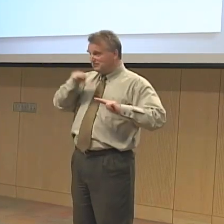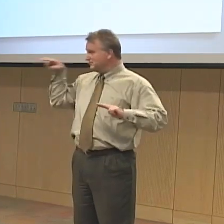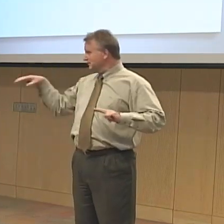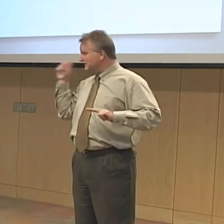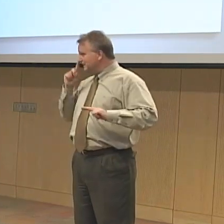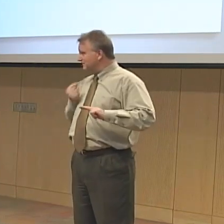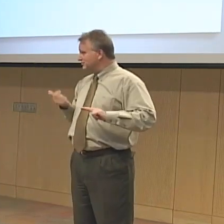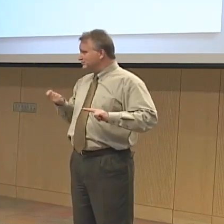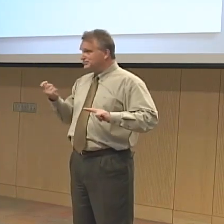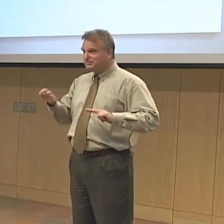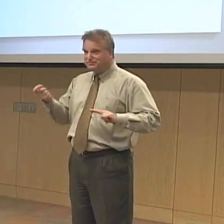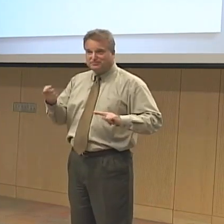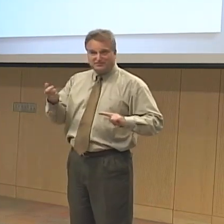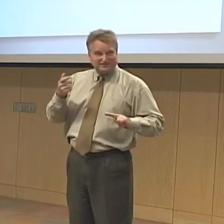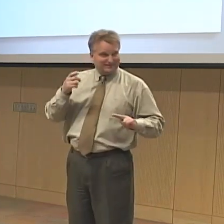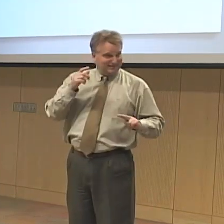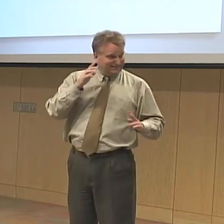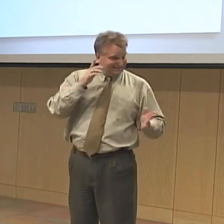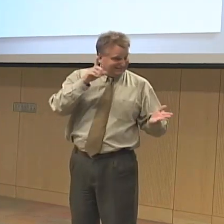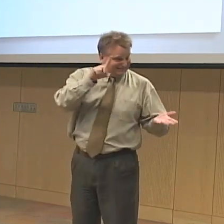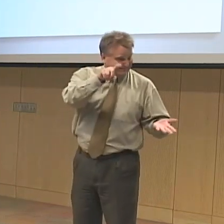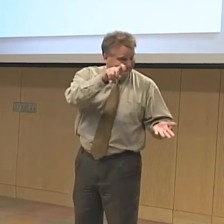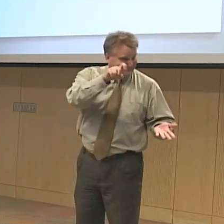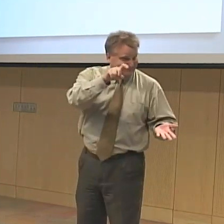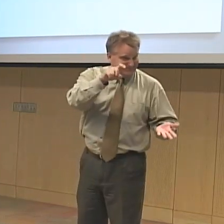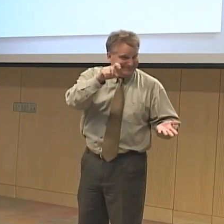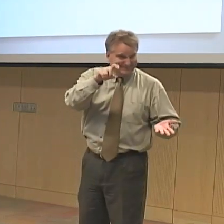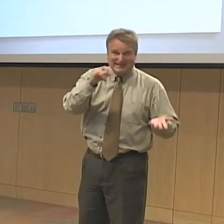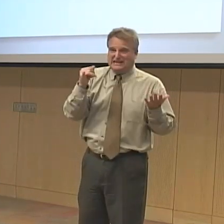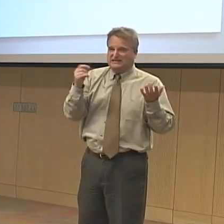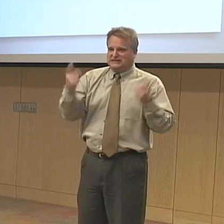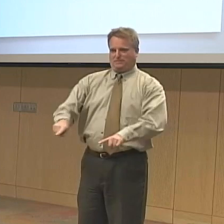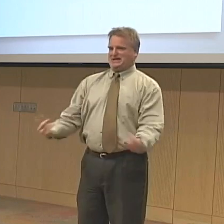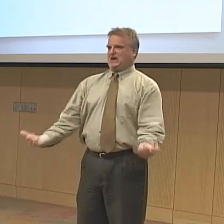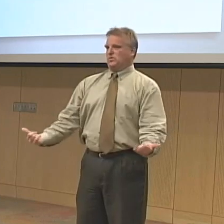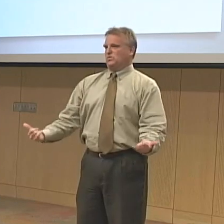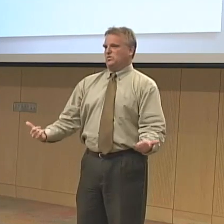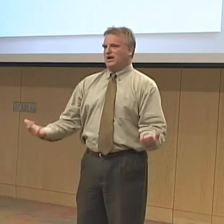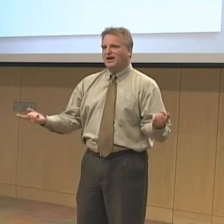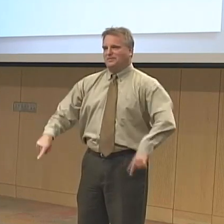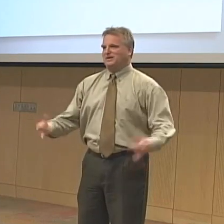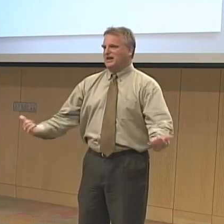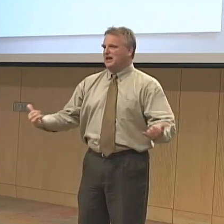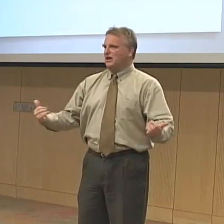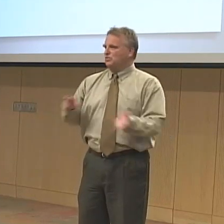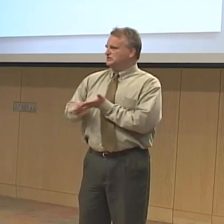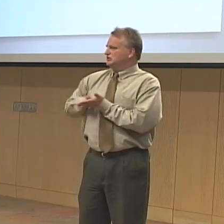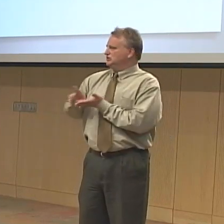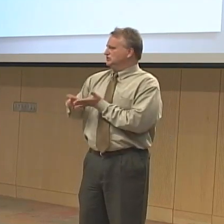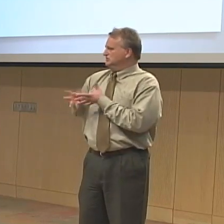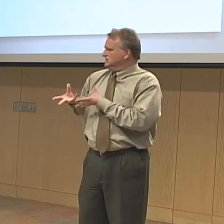and hearing impairments? Will the deaf gene be discovered and eliminated?